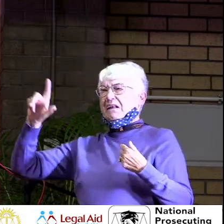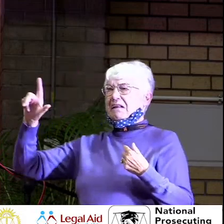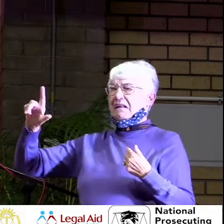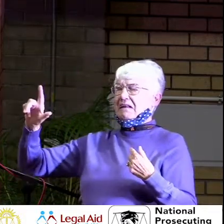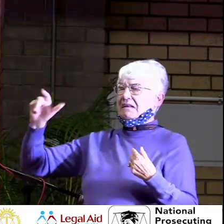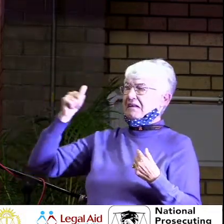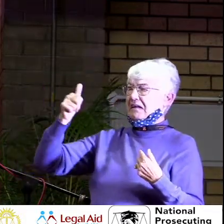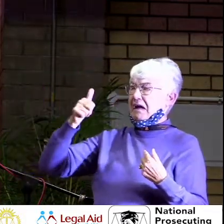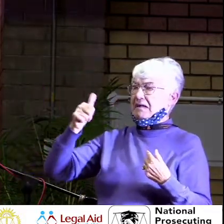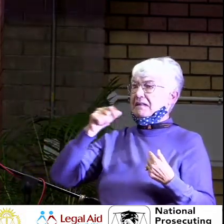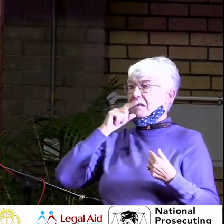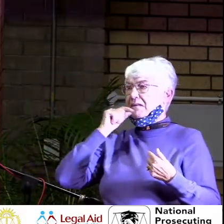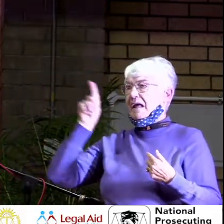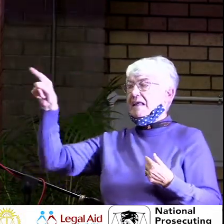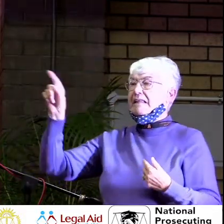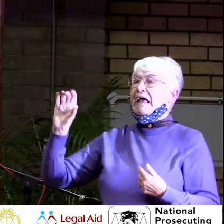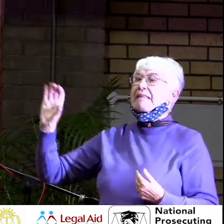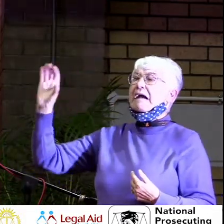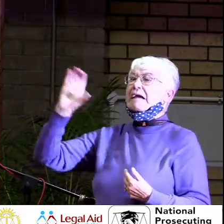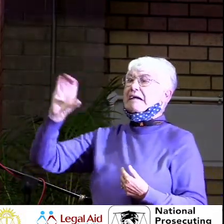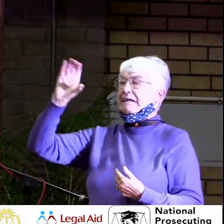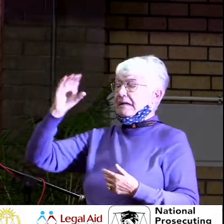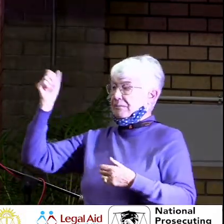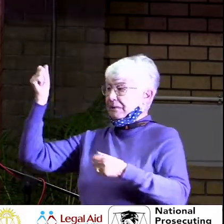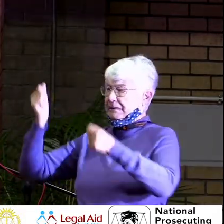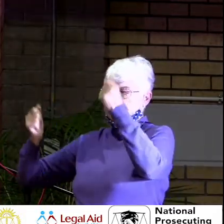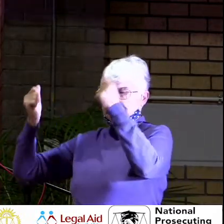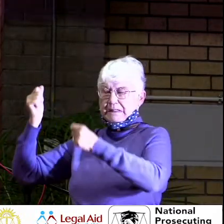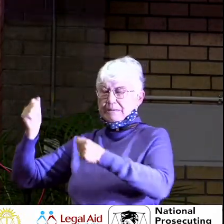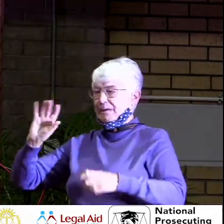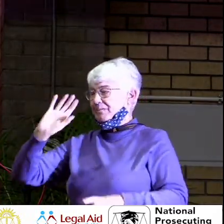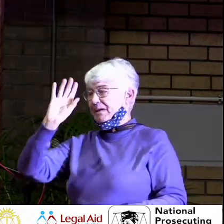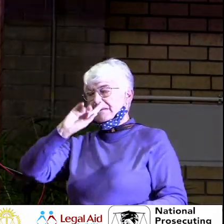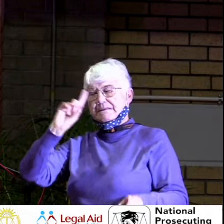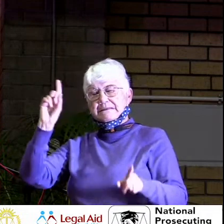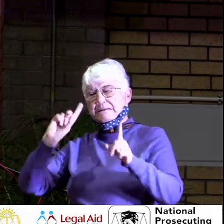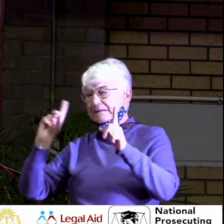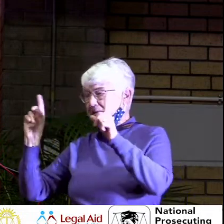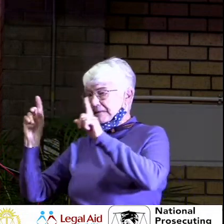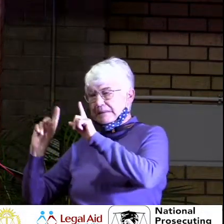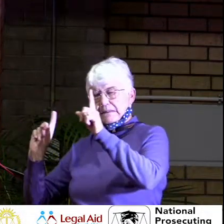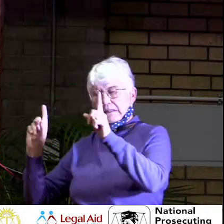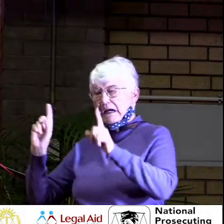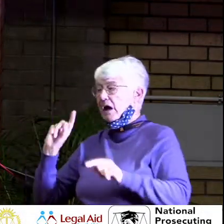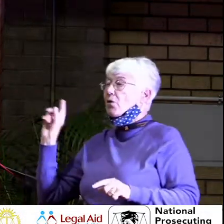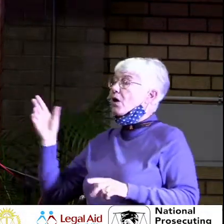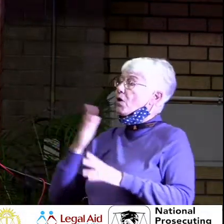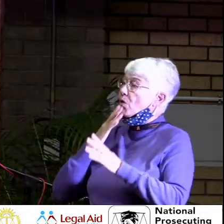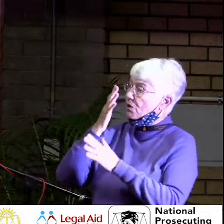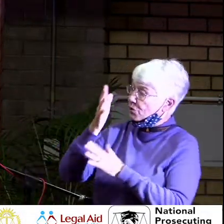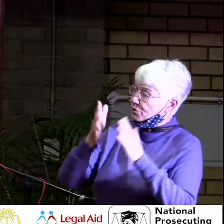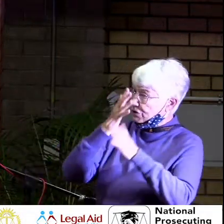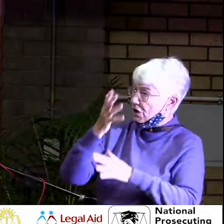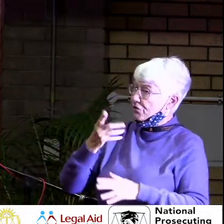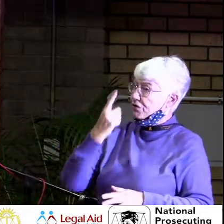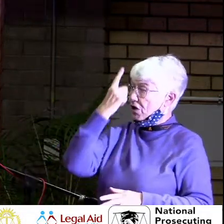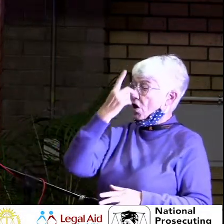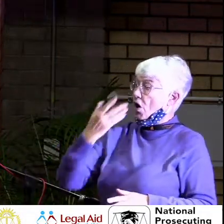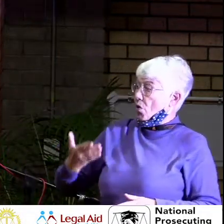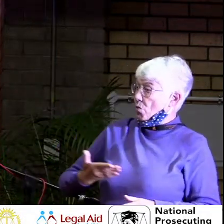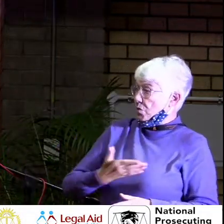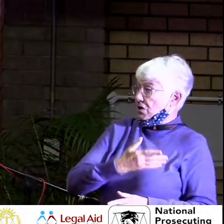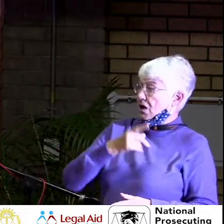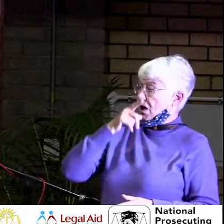so proud of the stories that we get to rewrite. Let me tell you a story about a woman who's charged